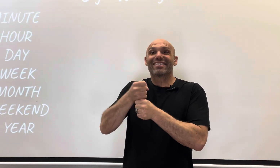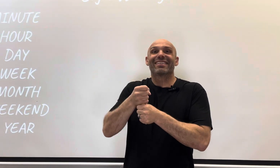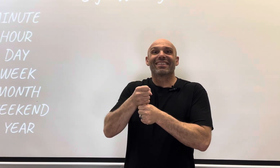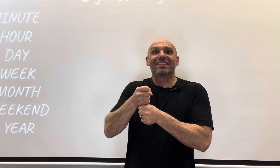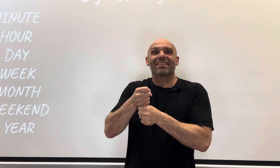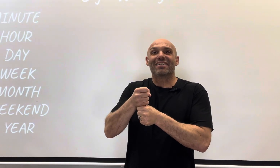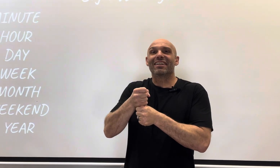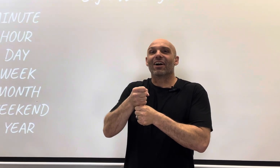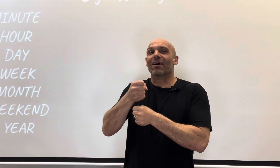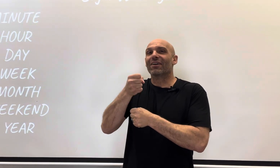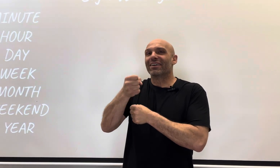There you go.